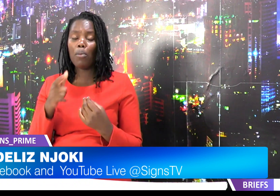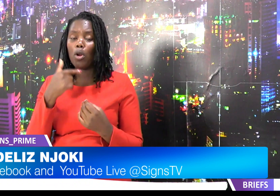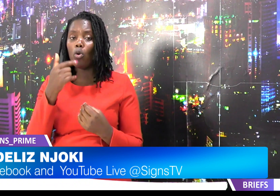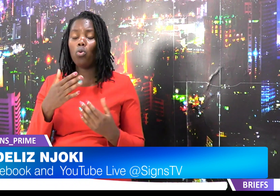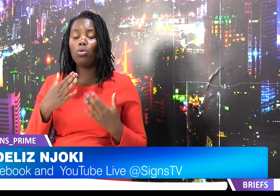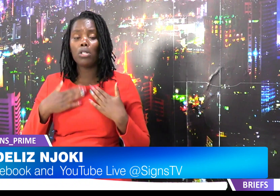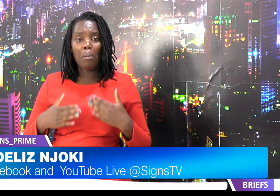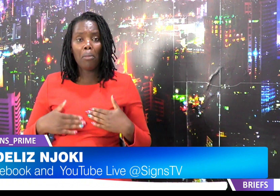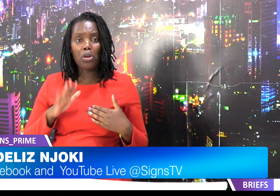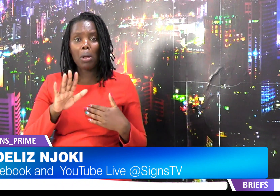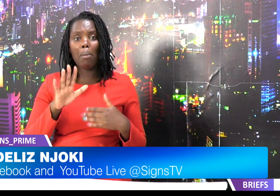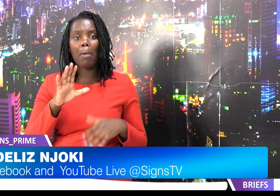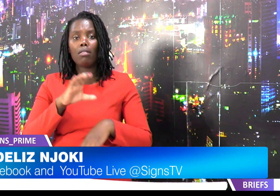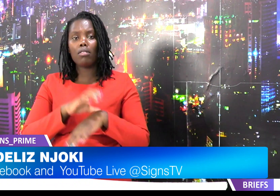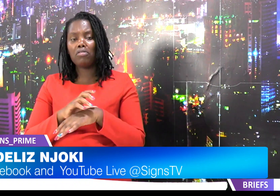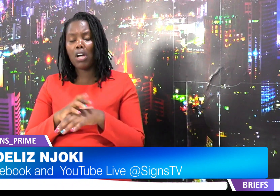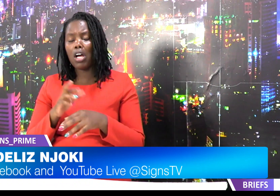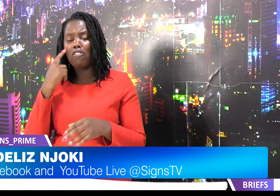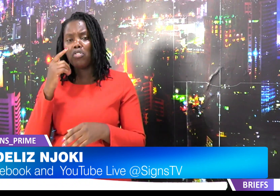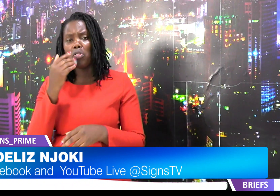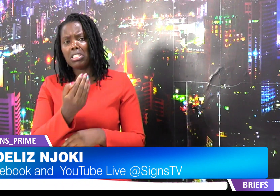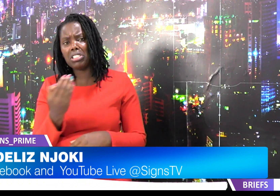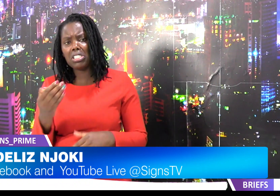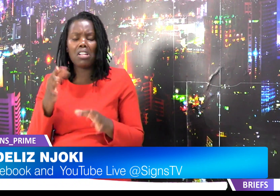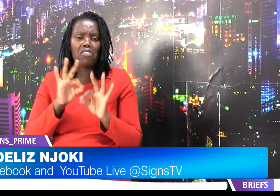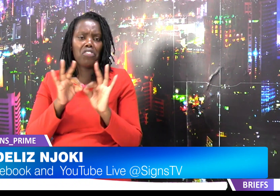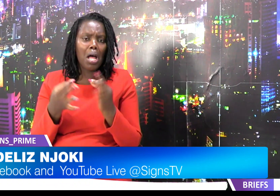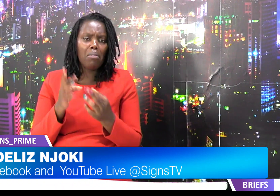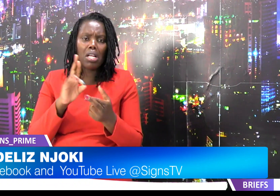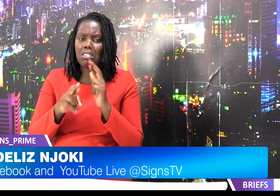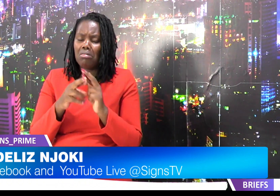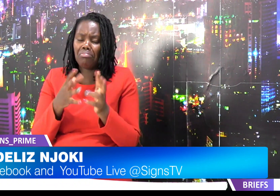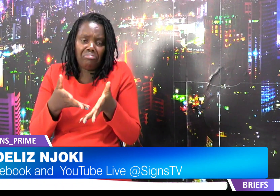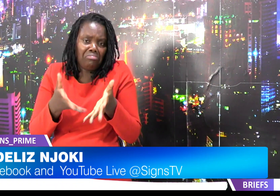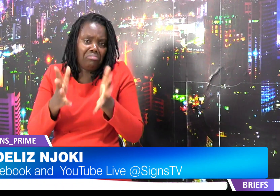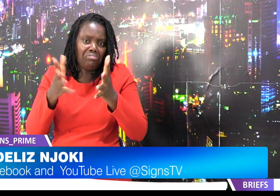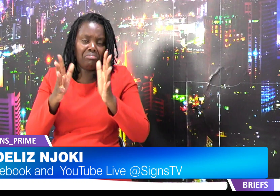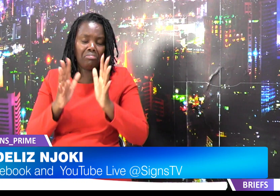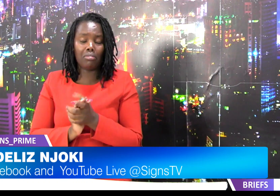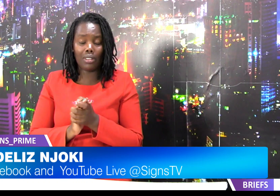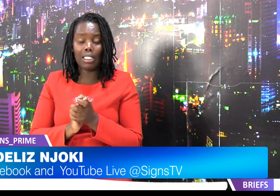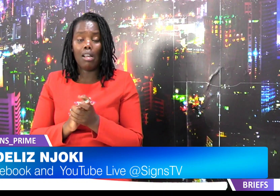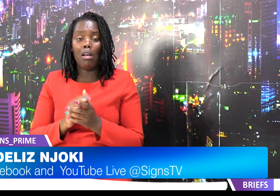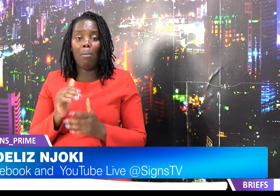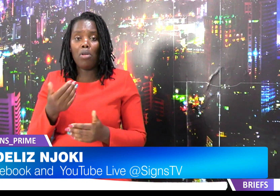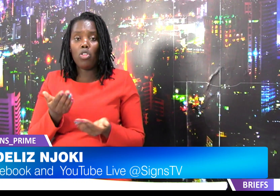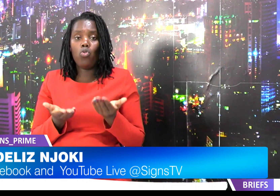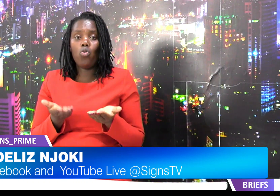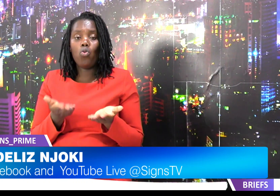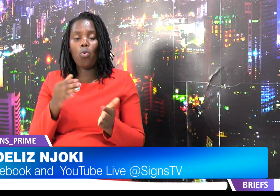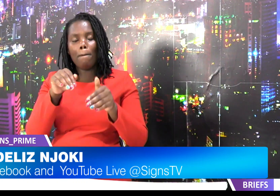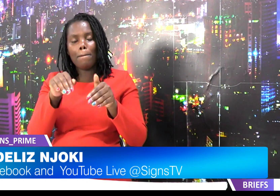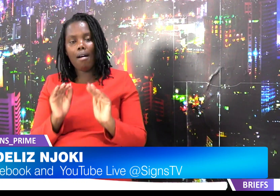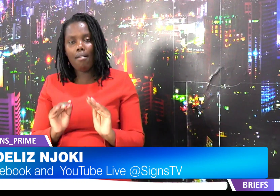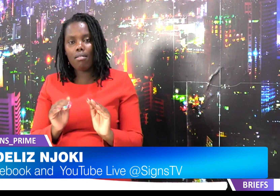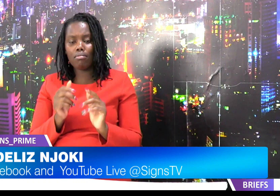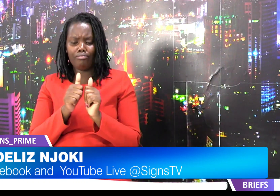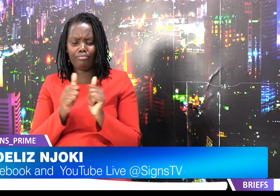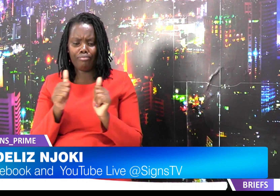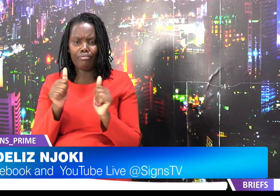Condolences to all the families who found their loved ones, their children and other relatives involved in this cult.